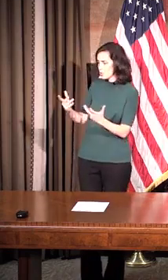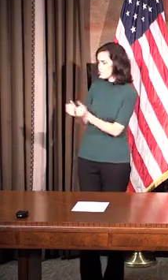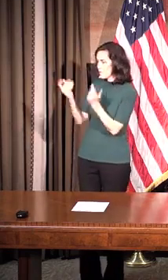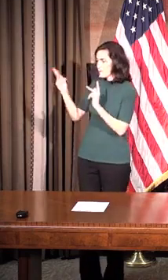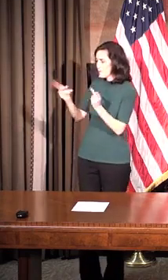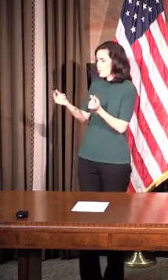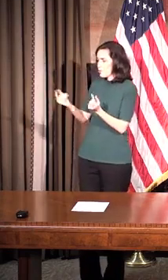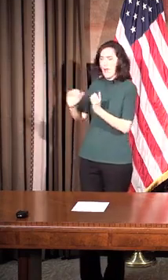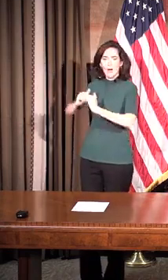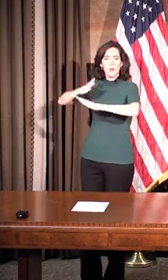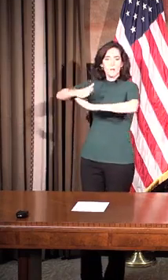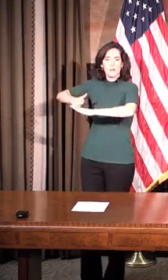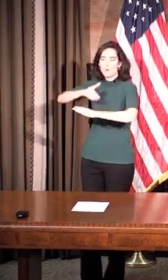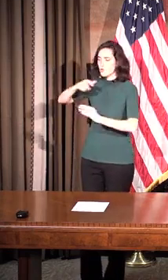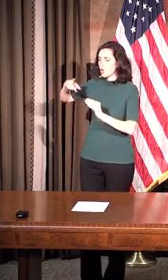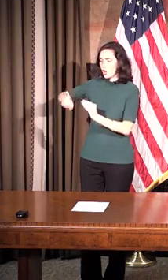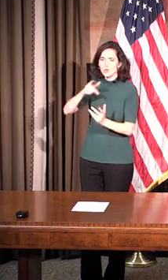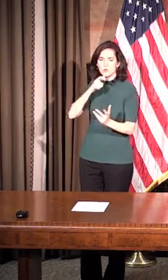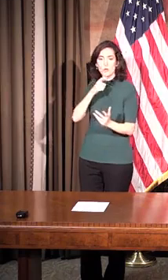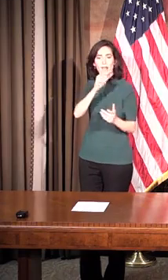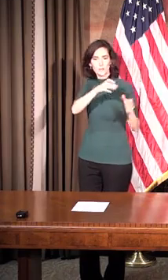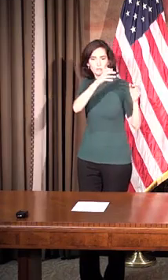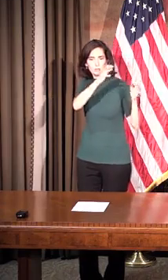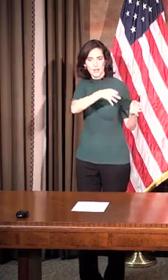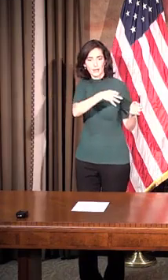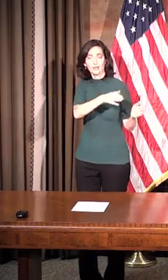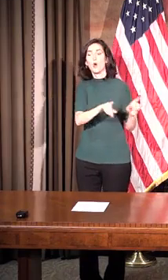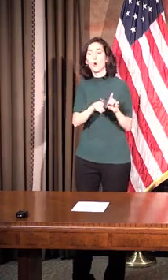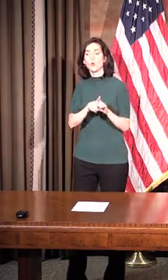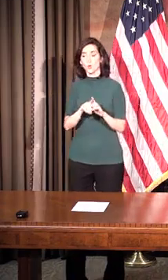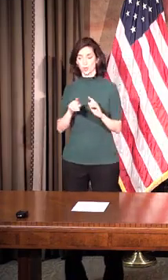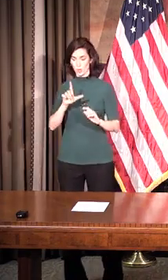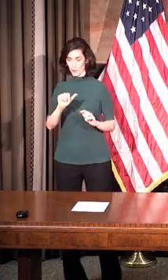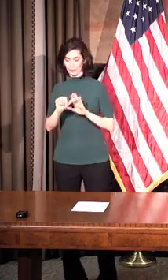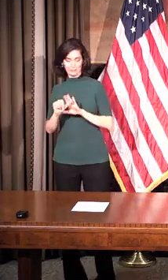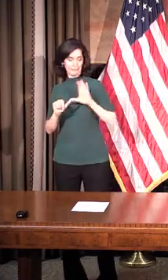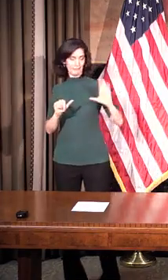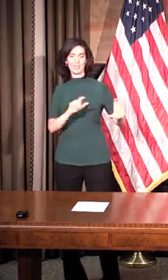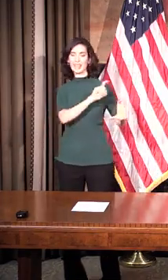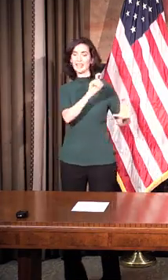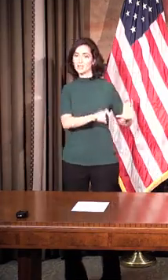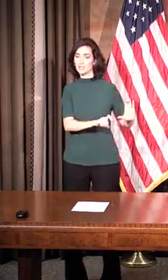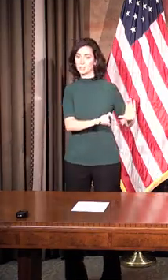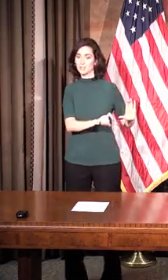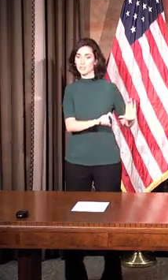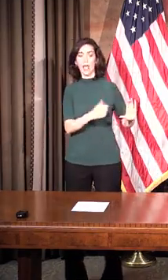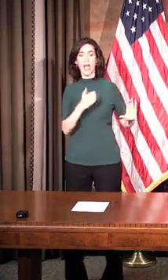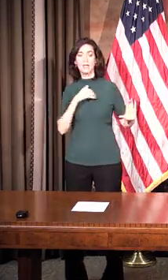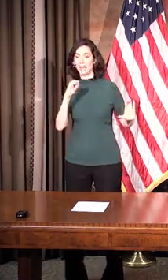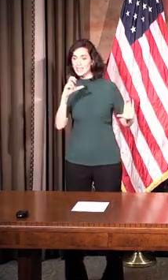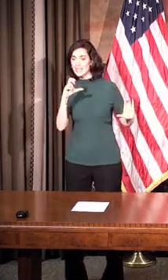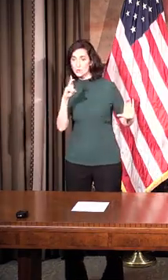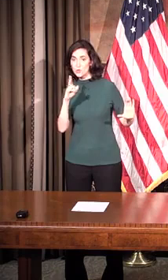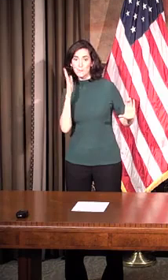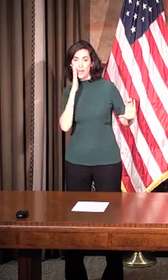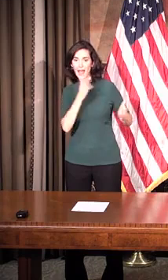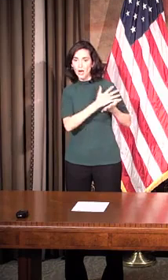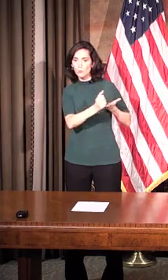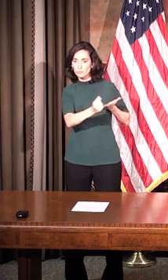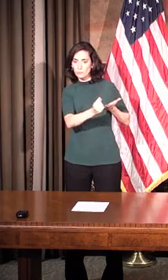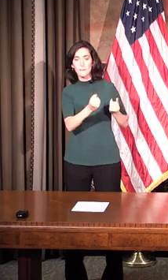overwhelmed. And in Texas, our neighboring state, there are no ICU beds or other hospital beds, for that matter, available in